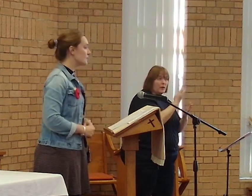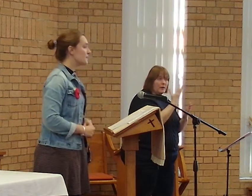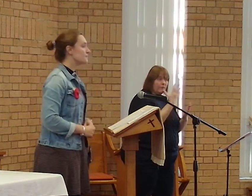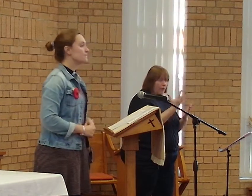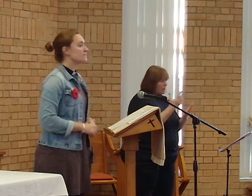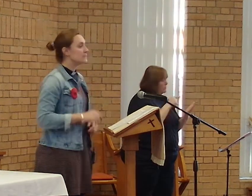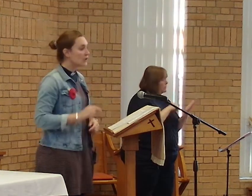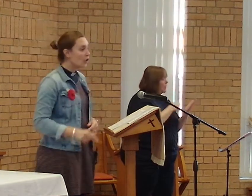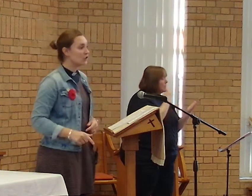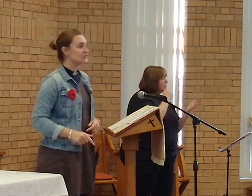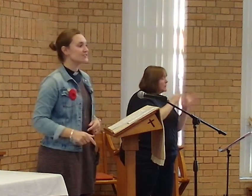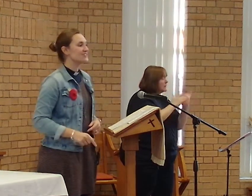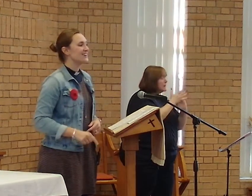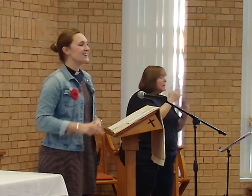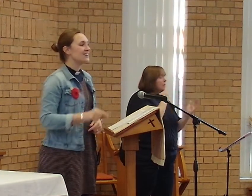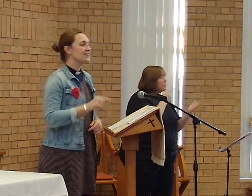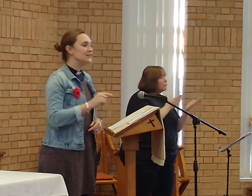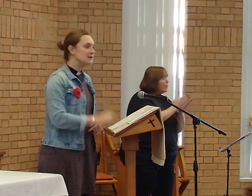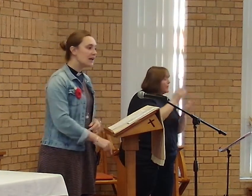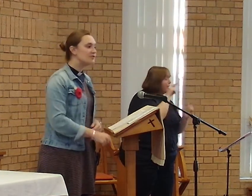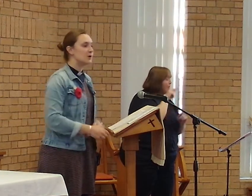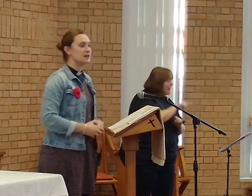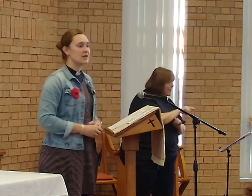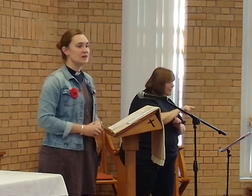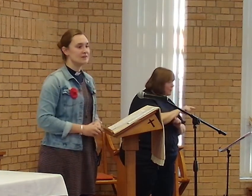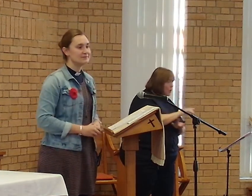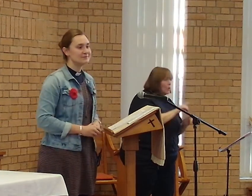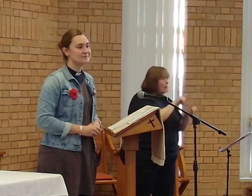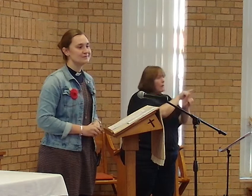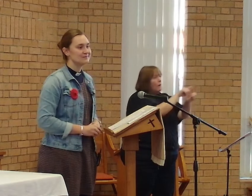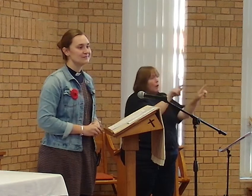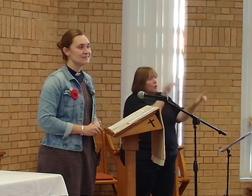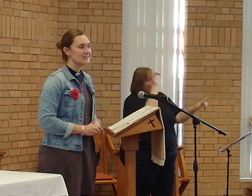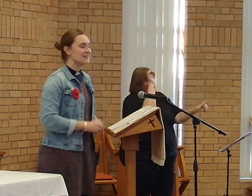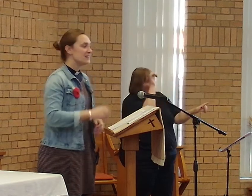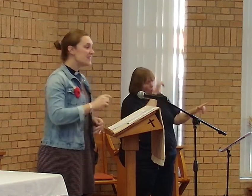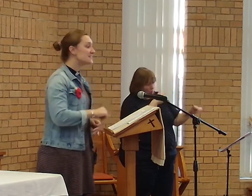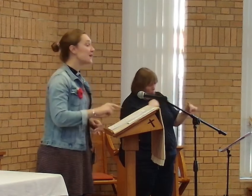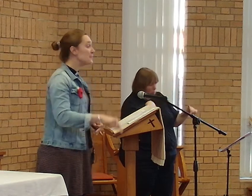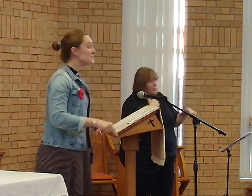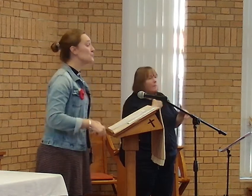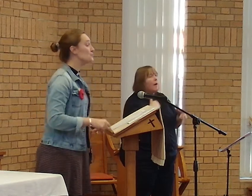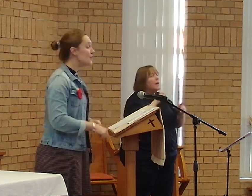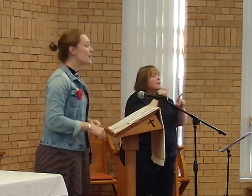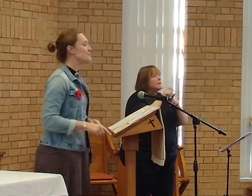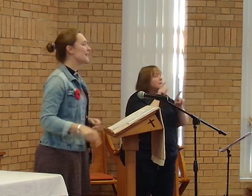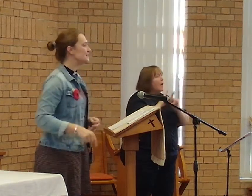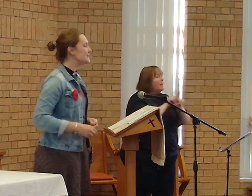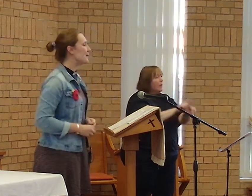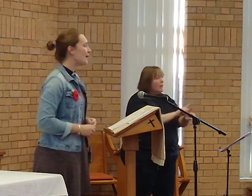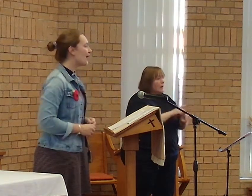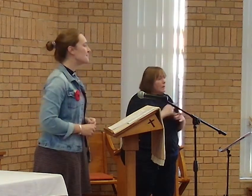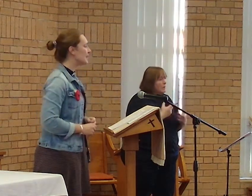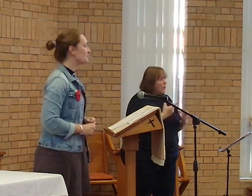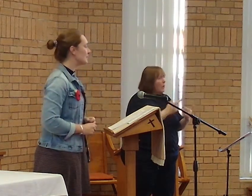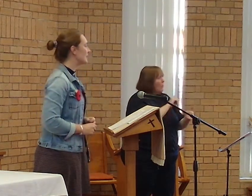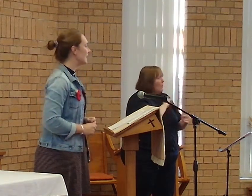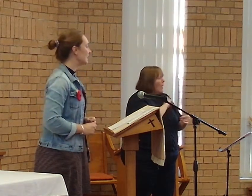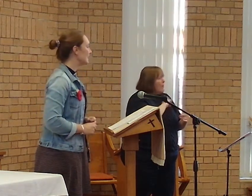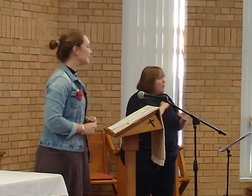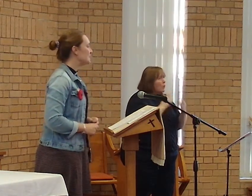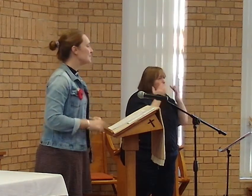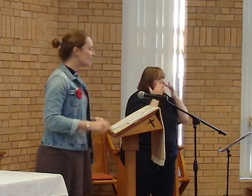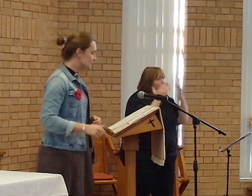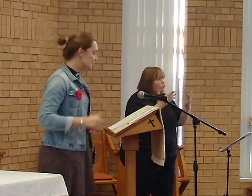disciples, because you love one another." That's how people will know that you are part of my